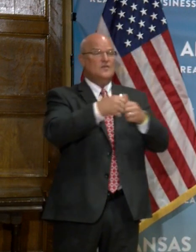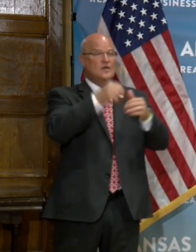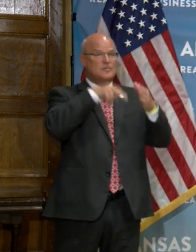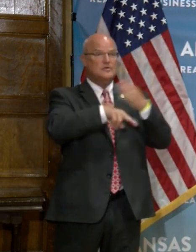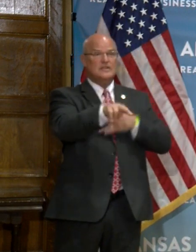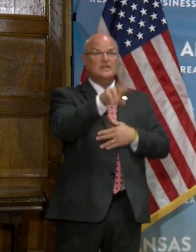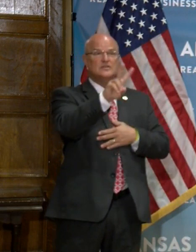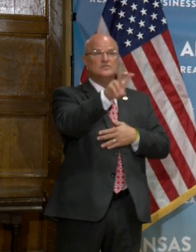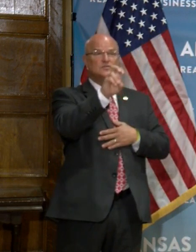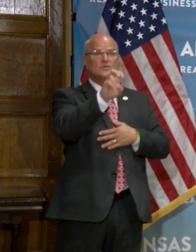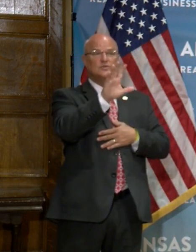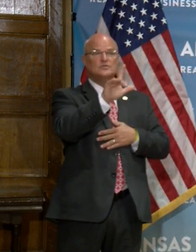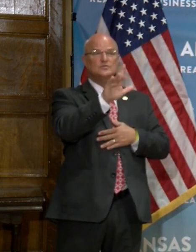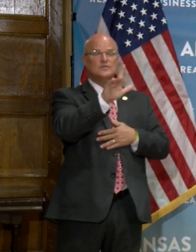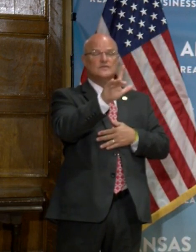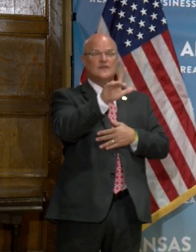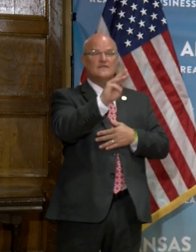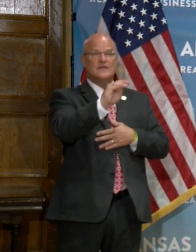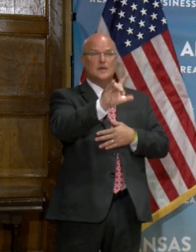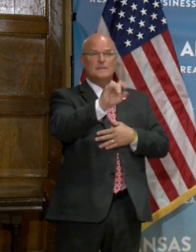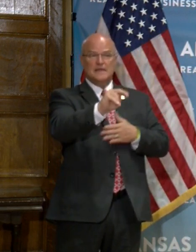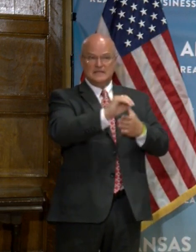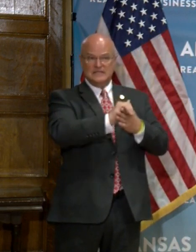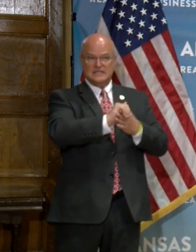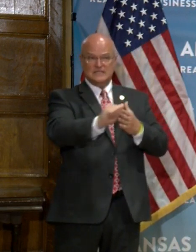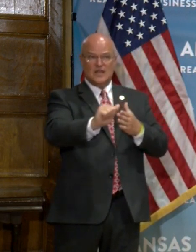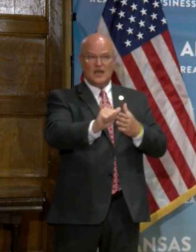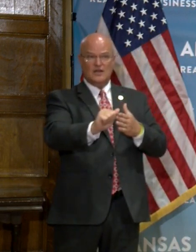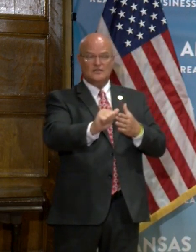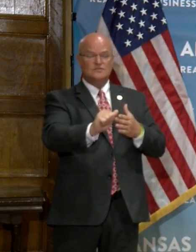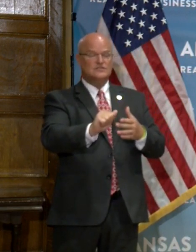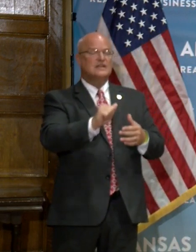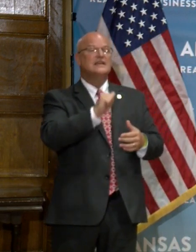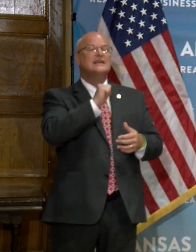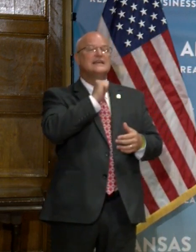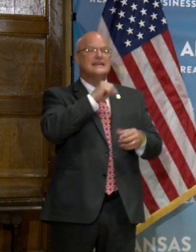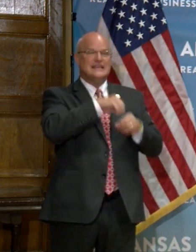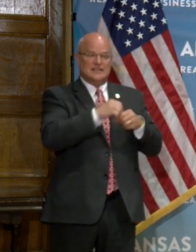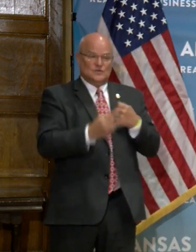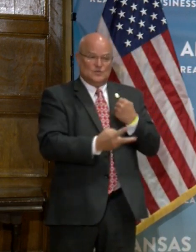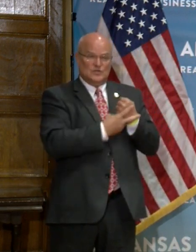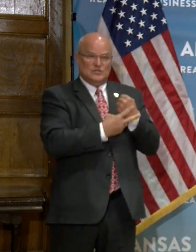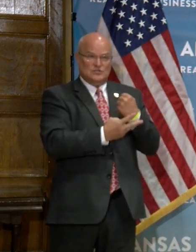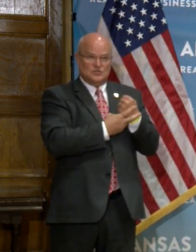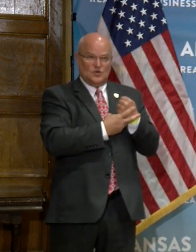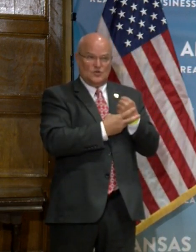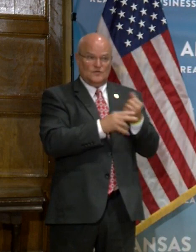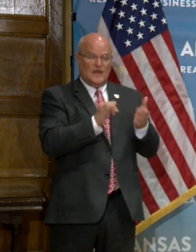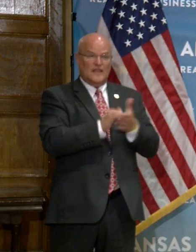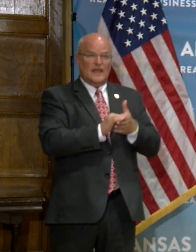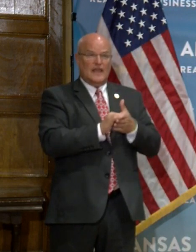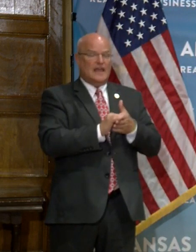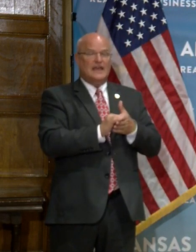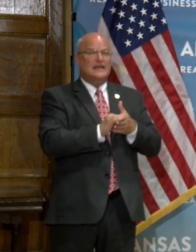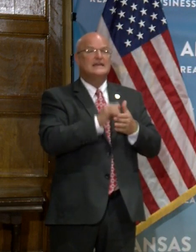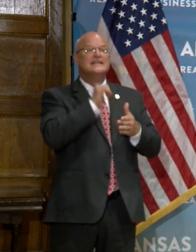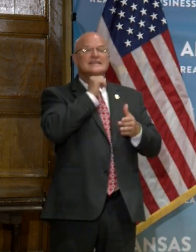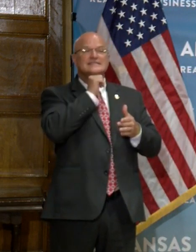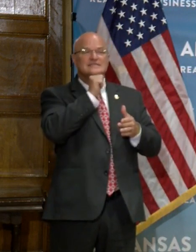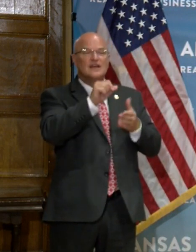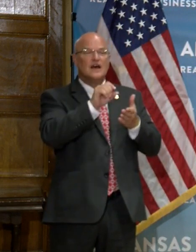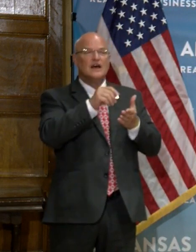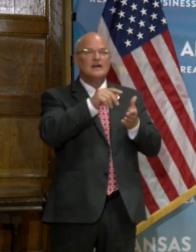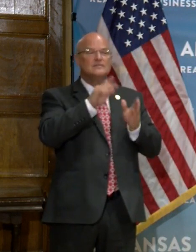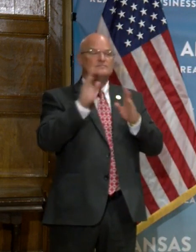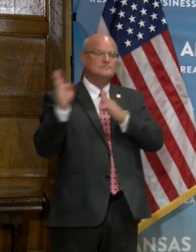projected $225 million in unallocated reserves as we enter next year.